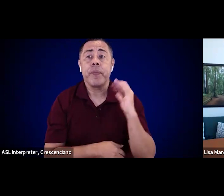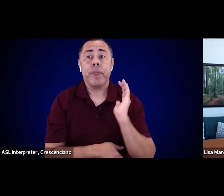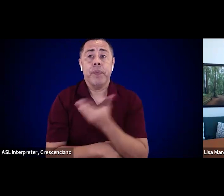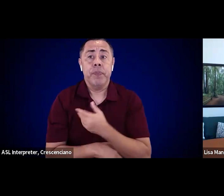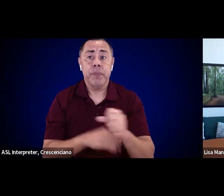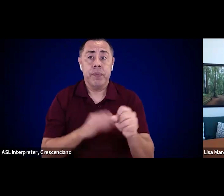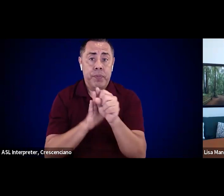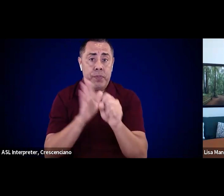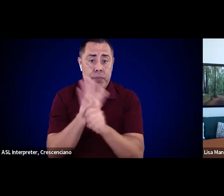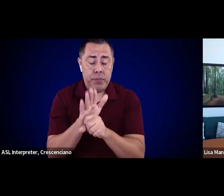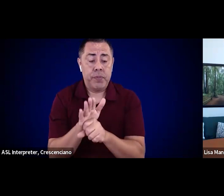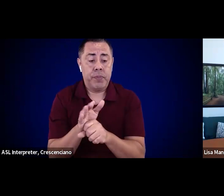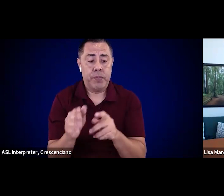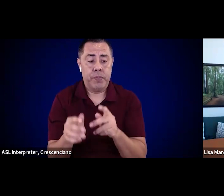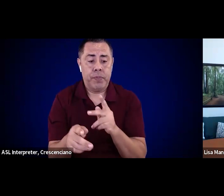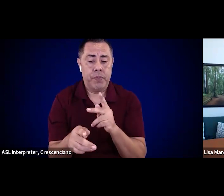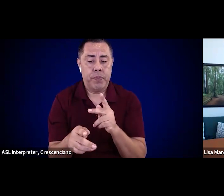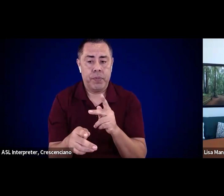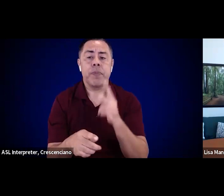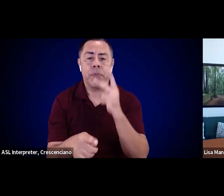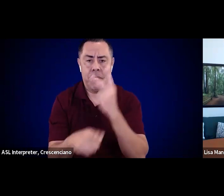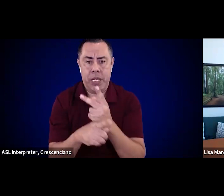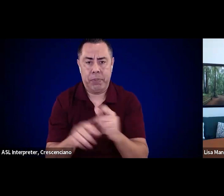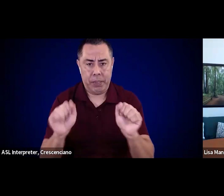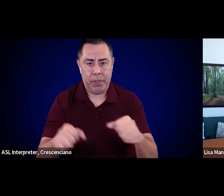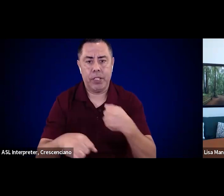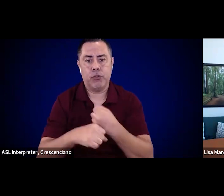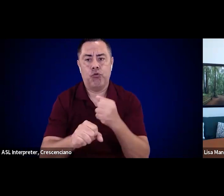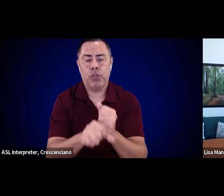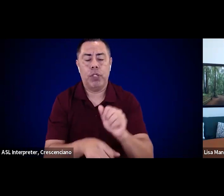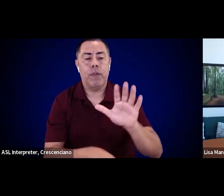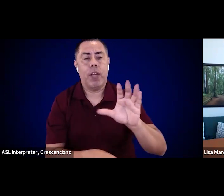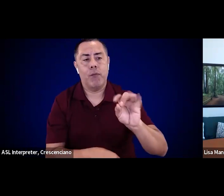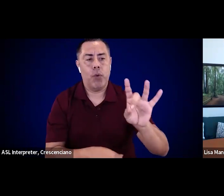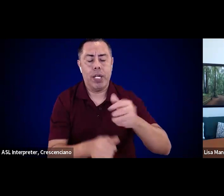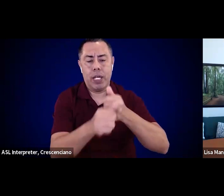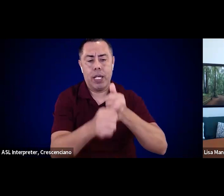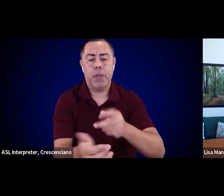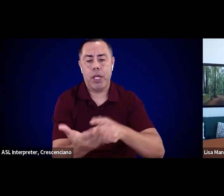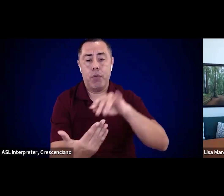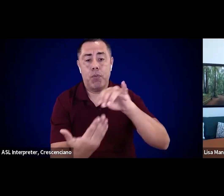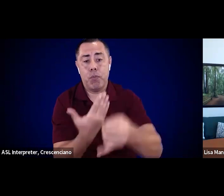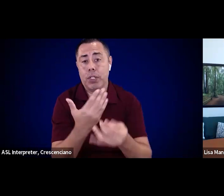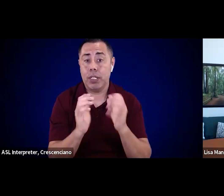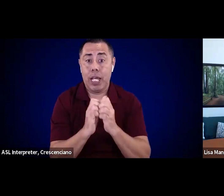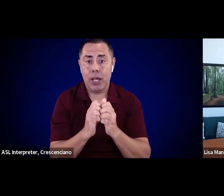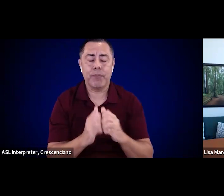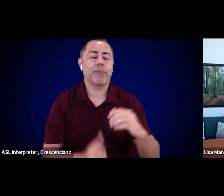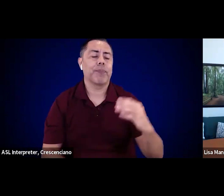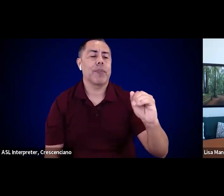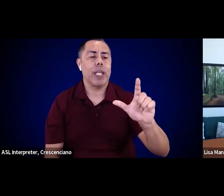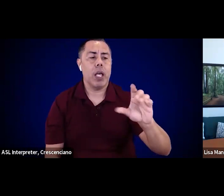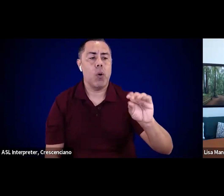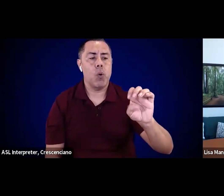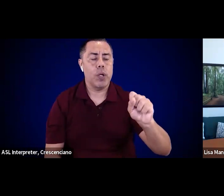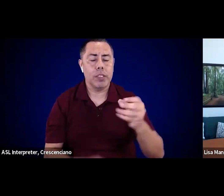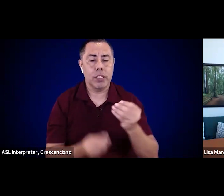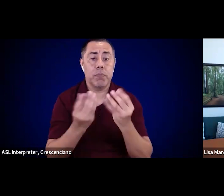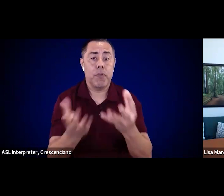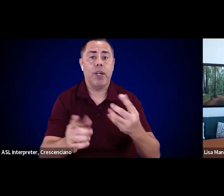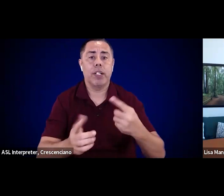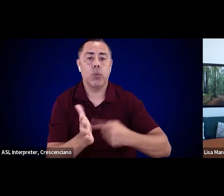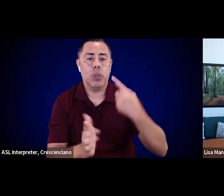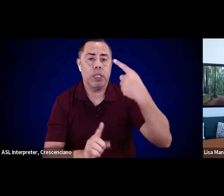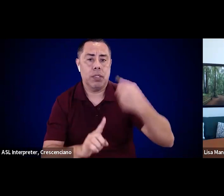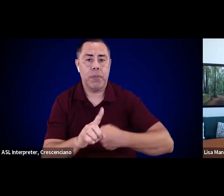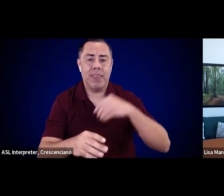create 508 compliance projects, CalOES delivers monthly in-house training for emergency managers